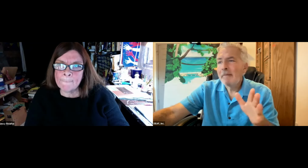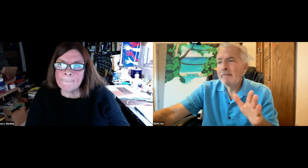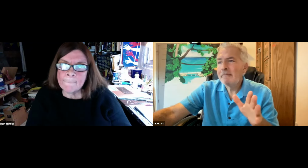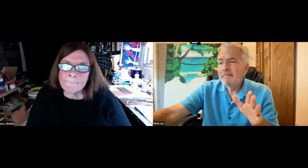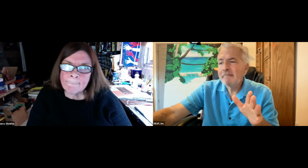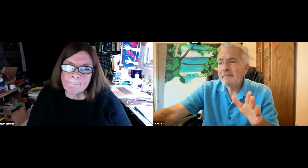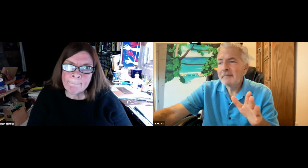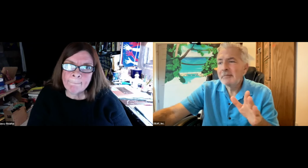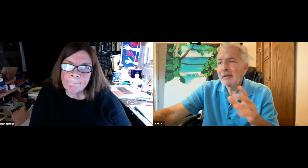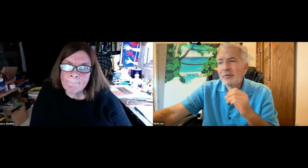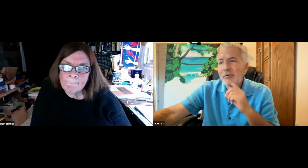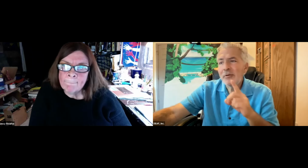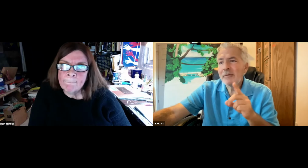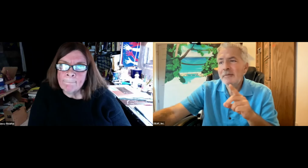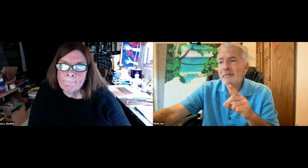Okay.